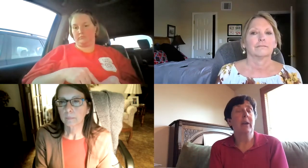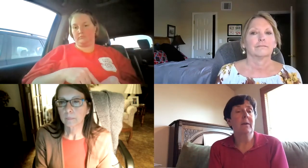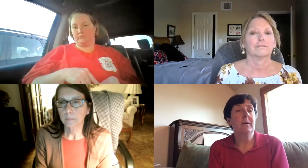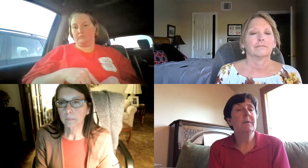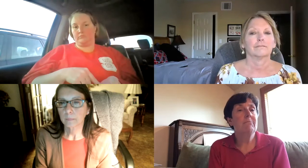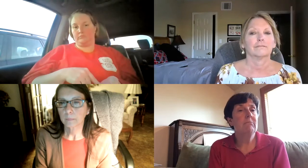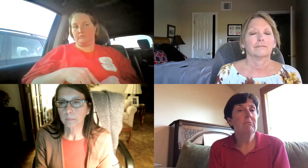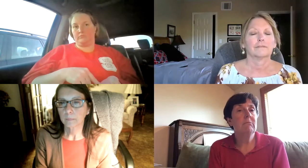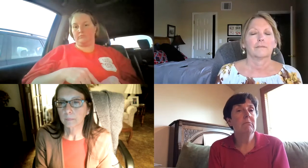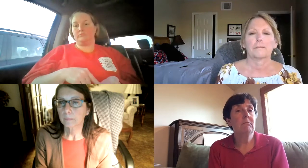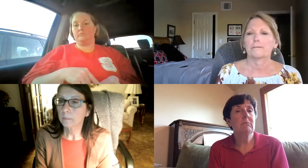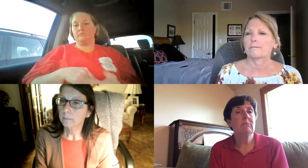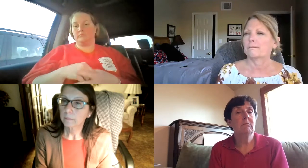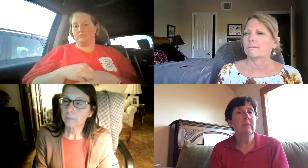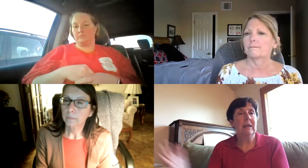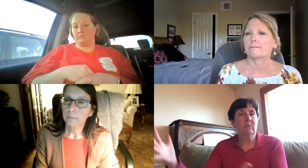Earn.